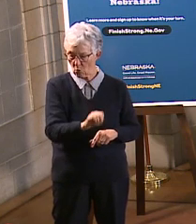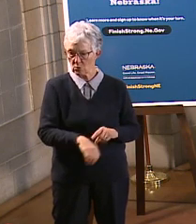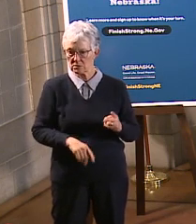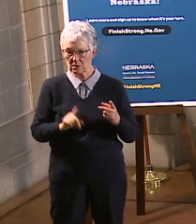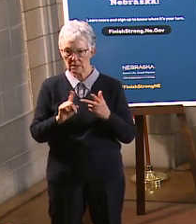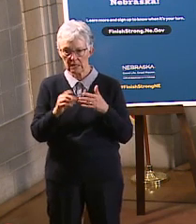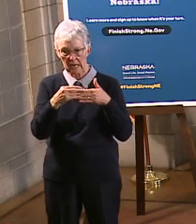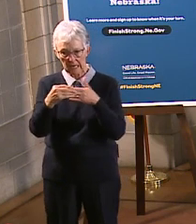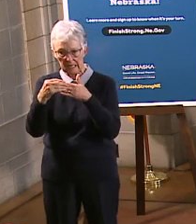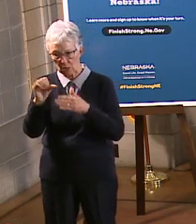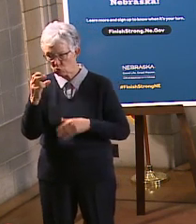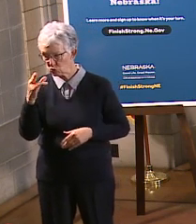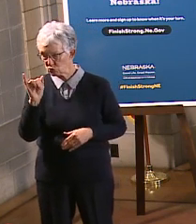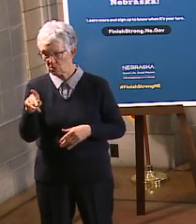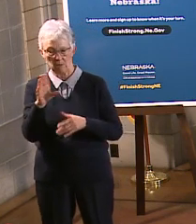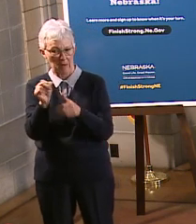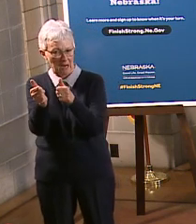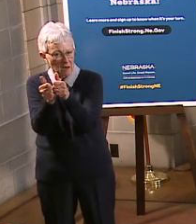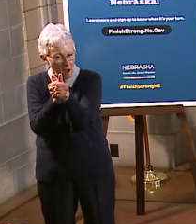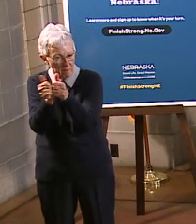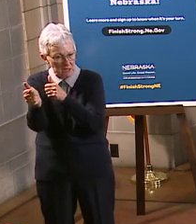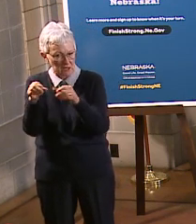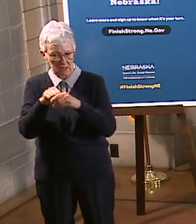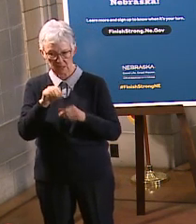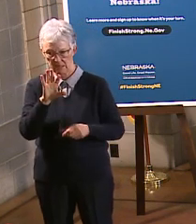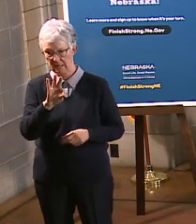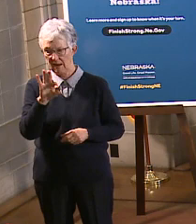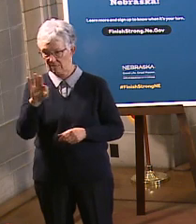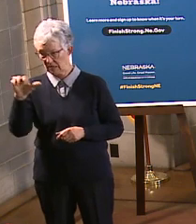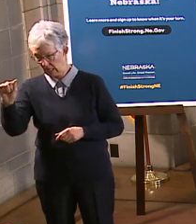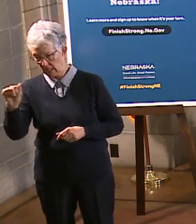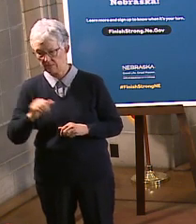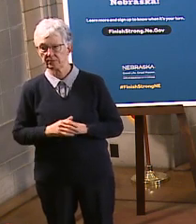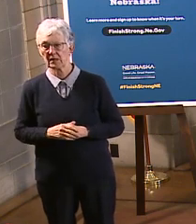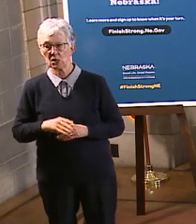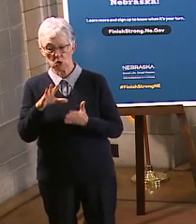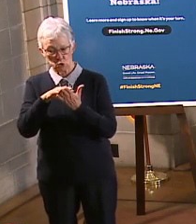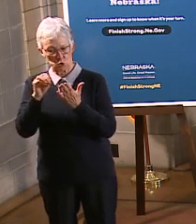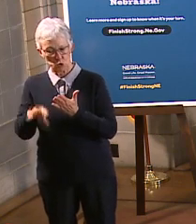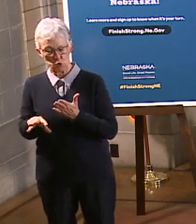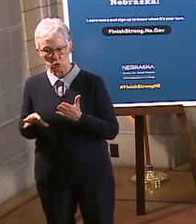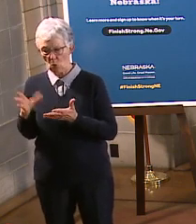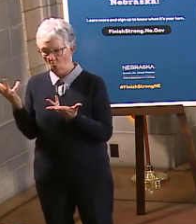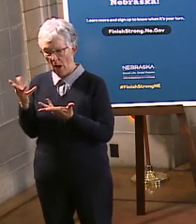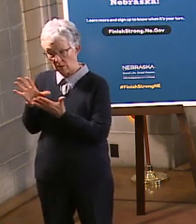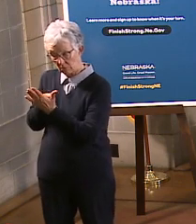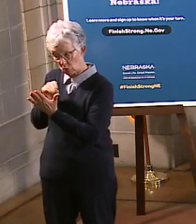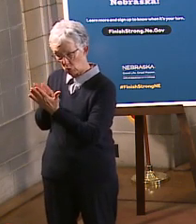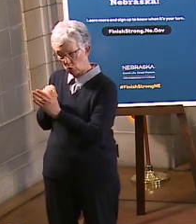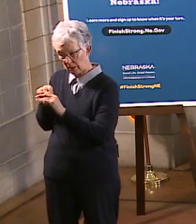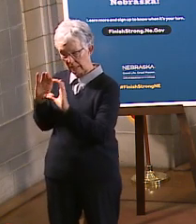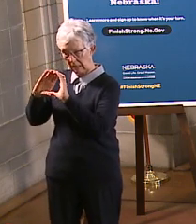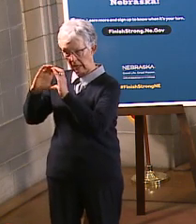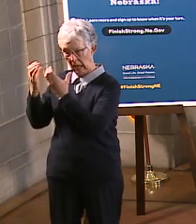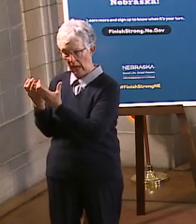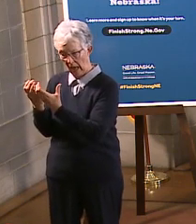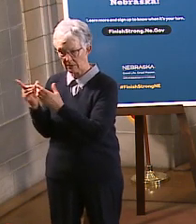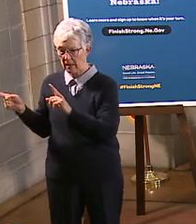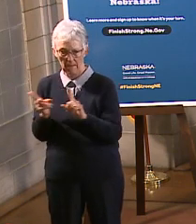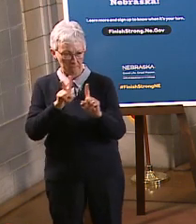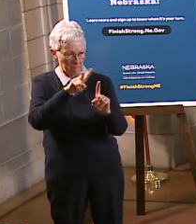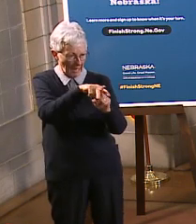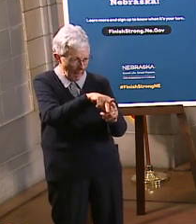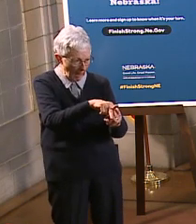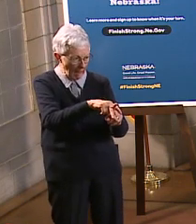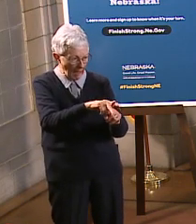through FFA and supervised agriculture experiences, where students apply knowledge and skills that they learn from the classroom and put